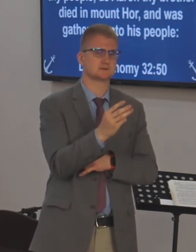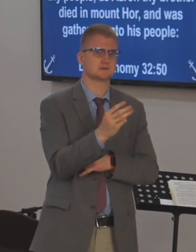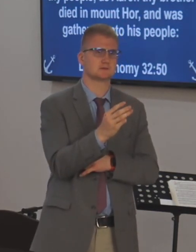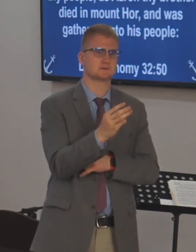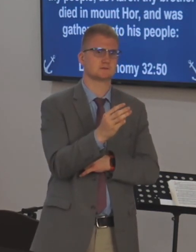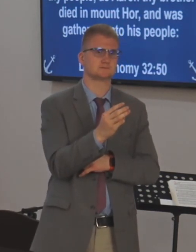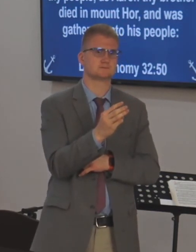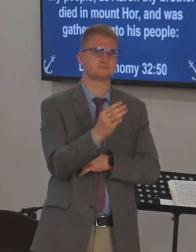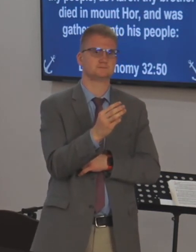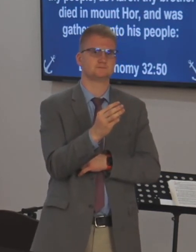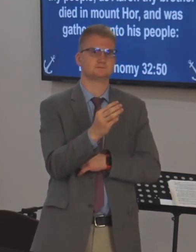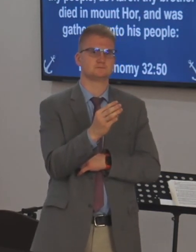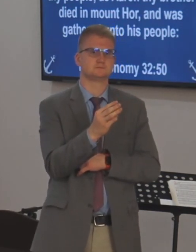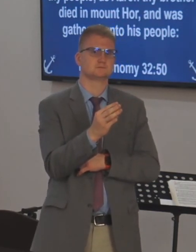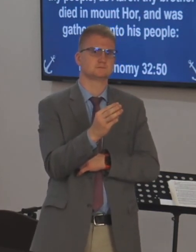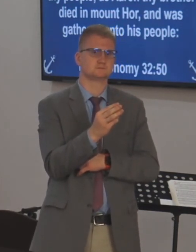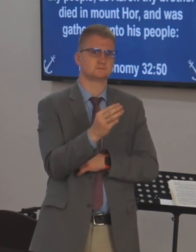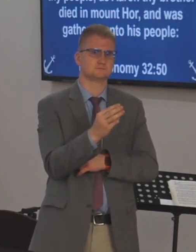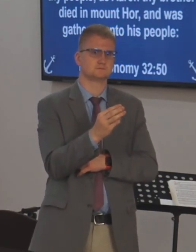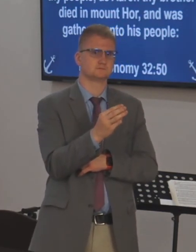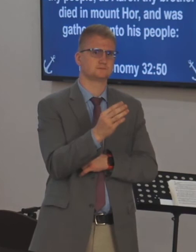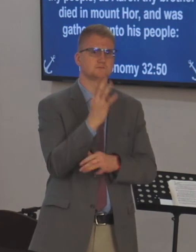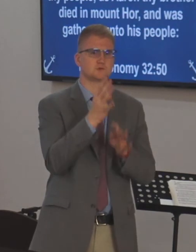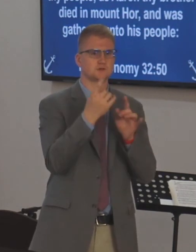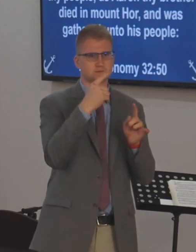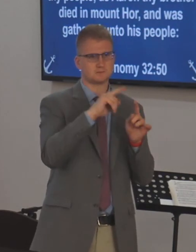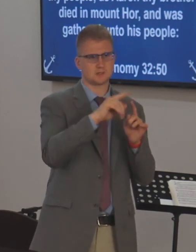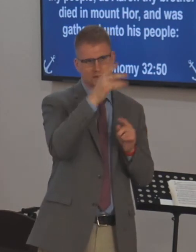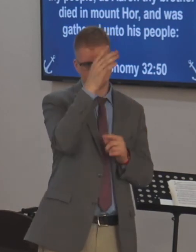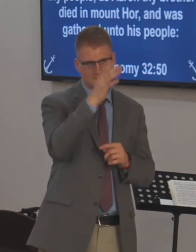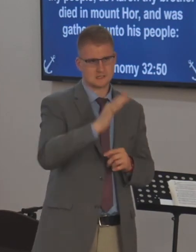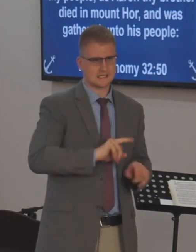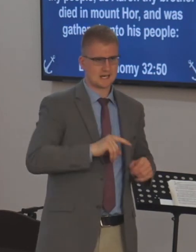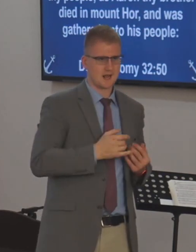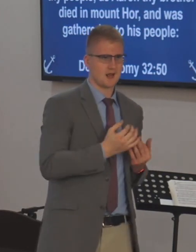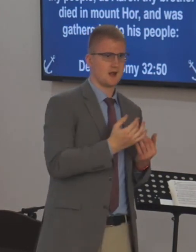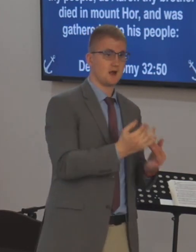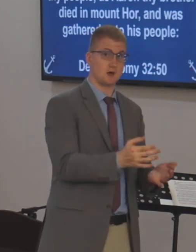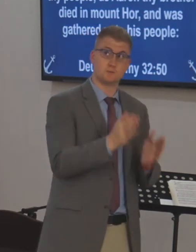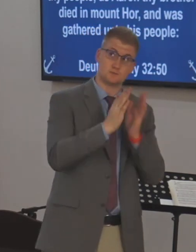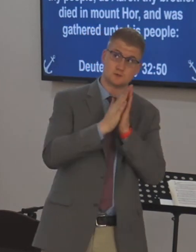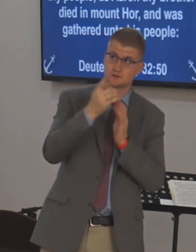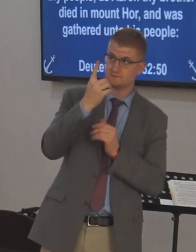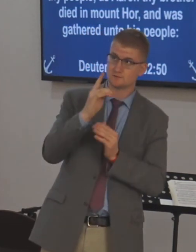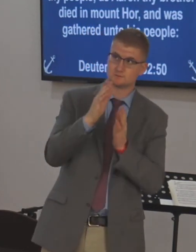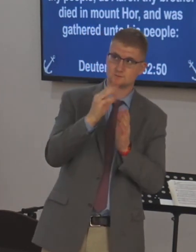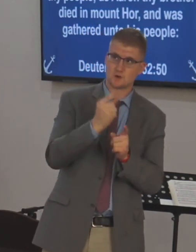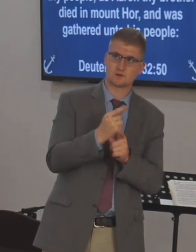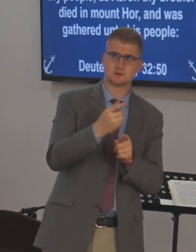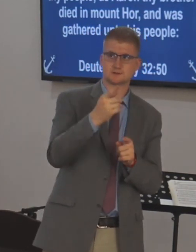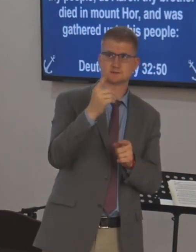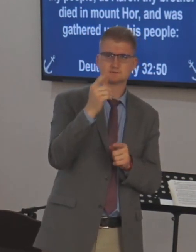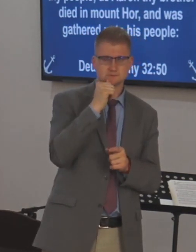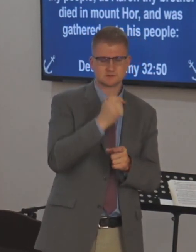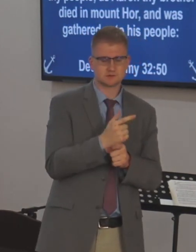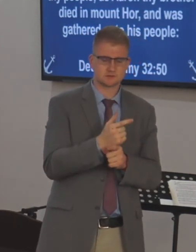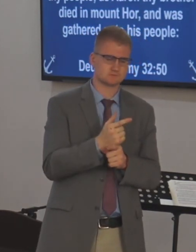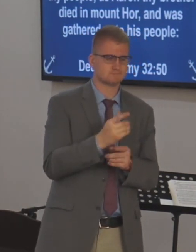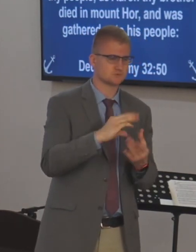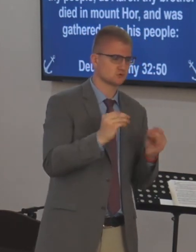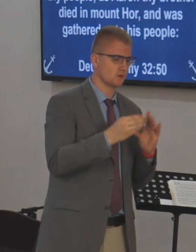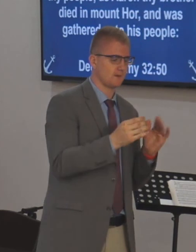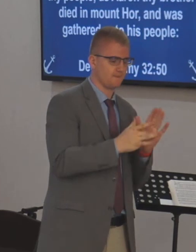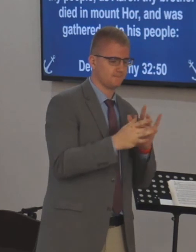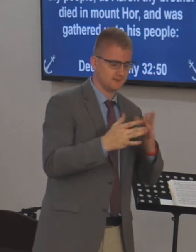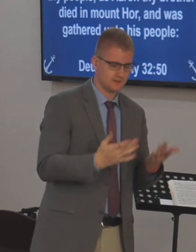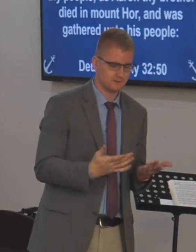and sisters. And he's in hell. When Jesus came back, he went down there and he basically said it was